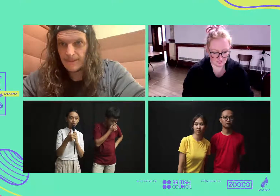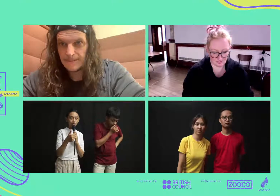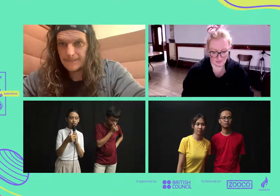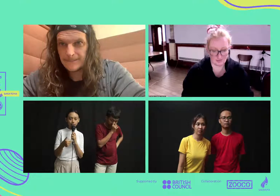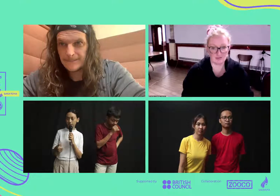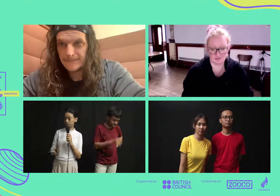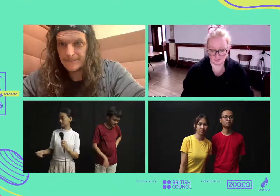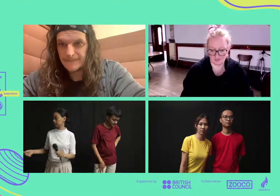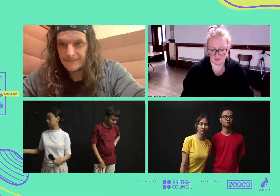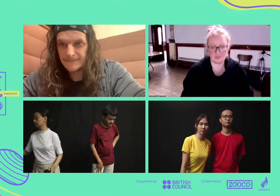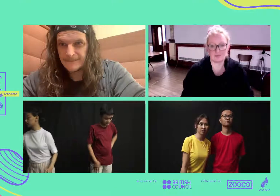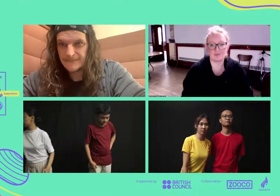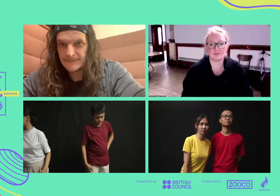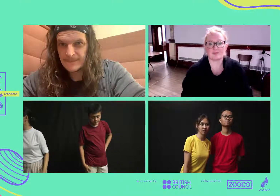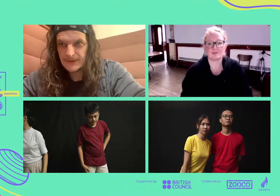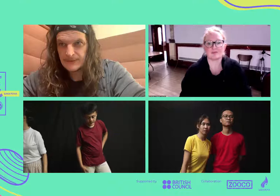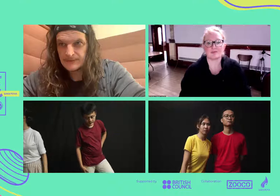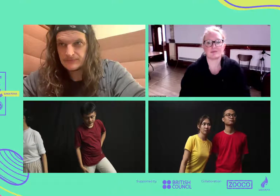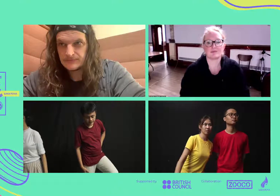Okay.